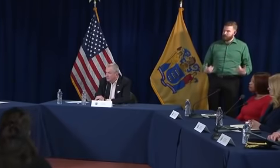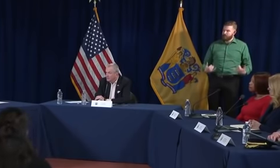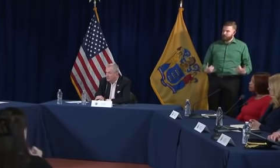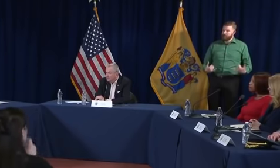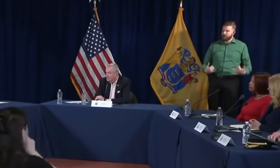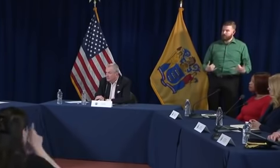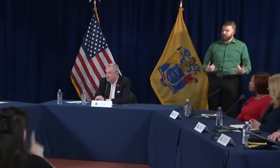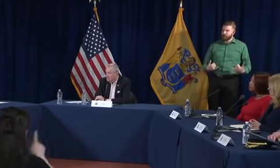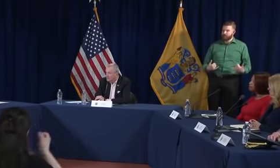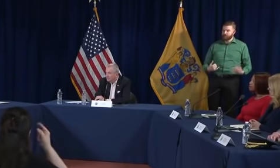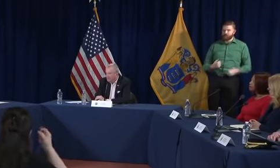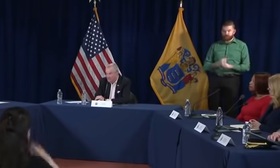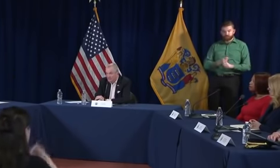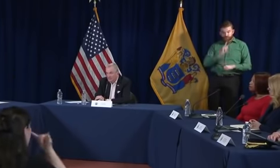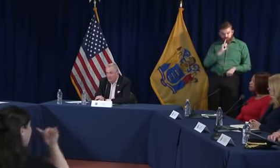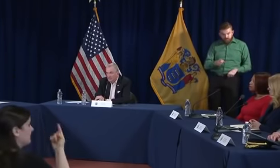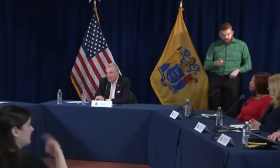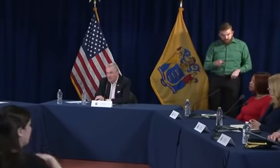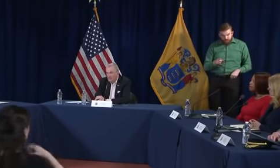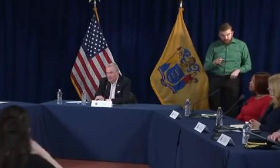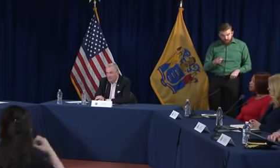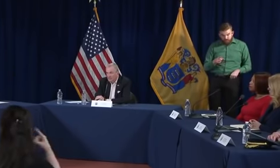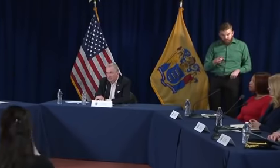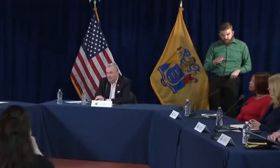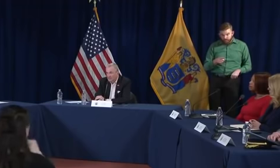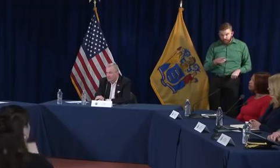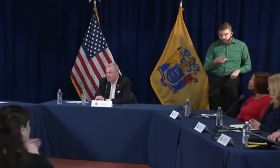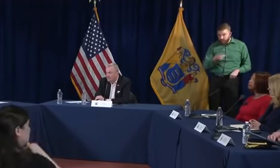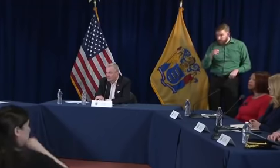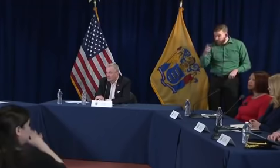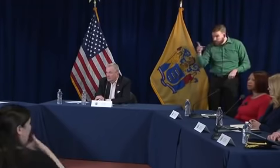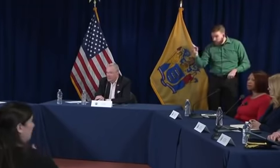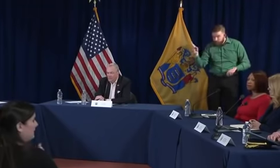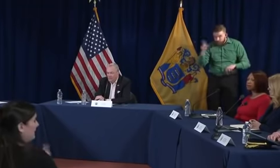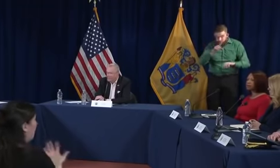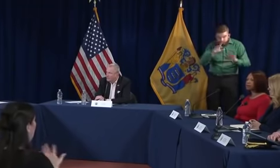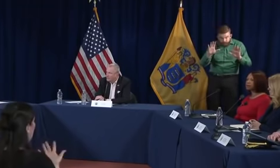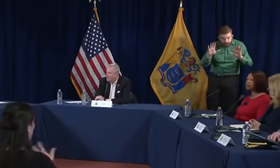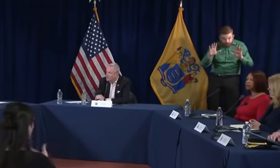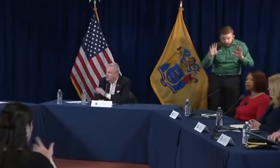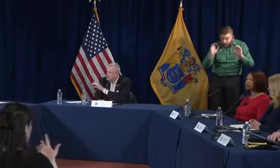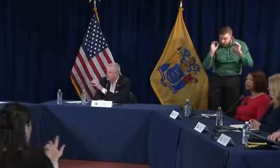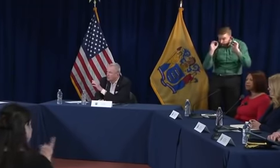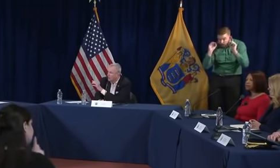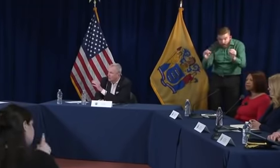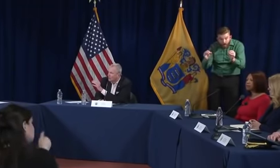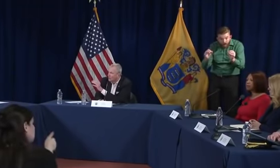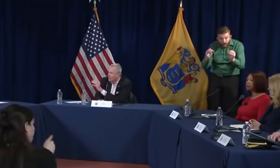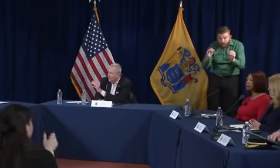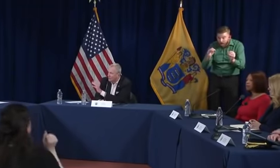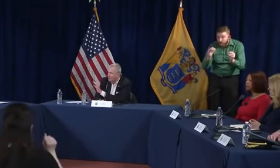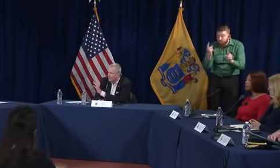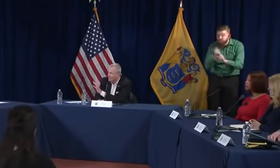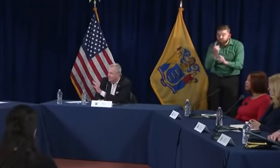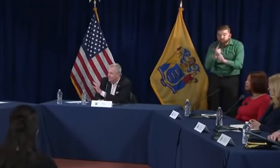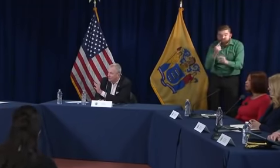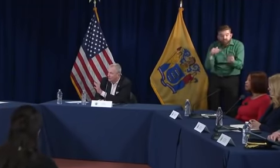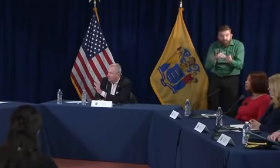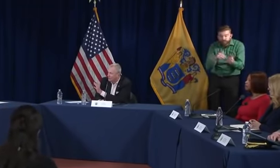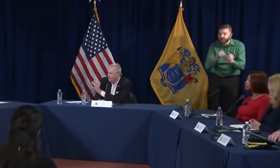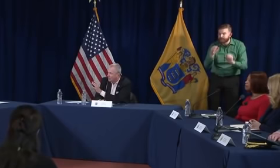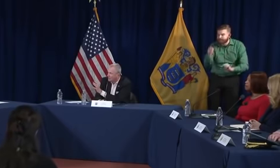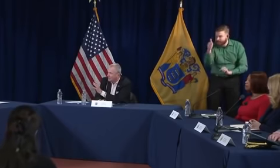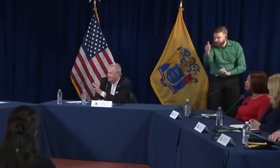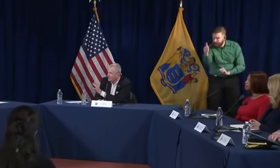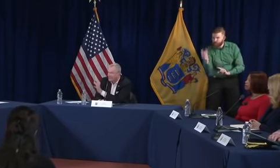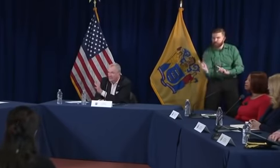will not be turned away if they do not have a primary care physician. Judy, I assume tomorrow that we'll have some of the